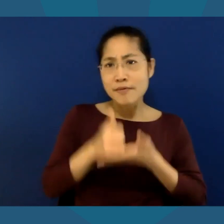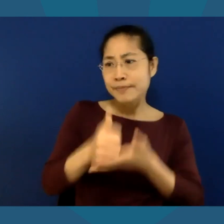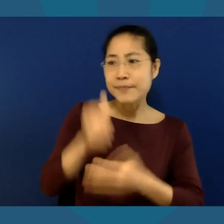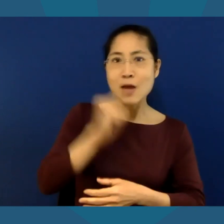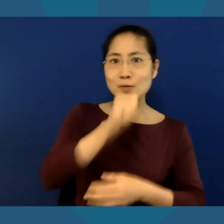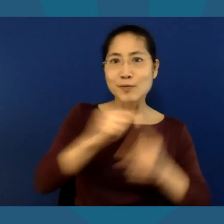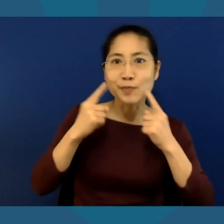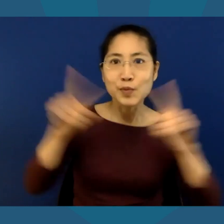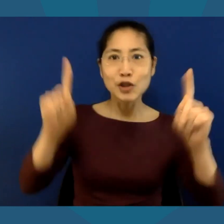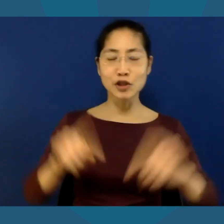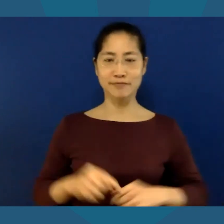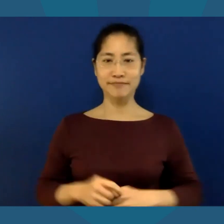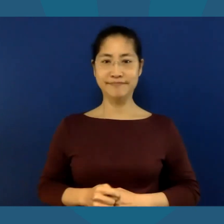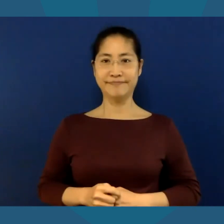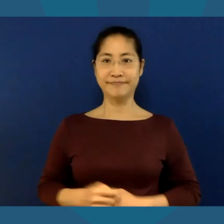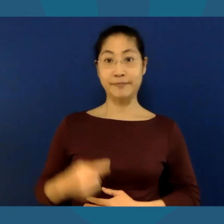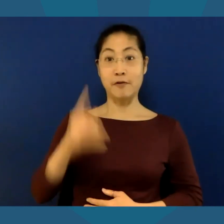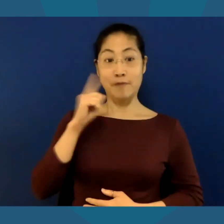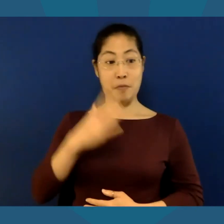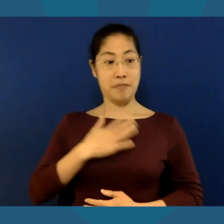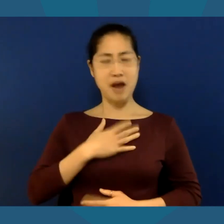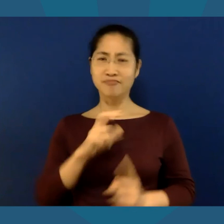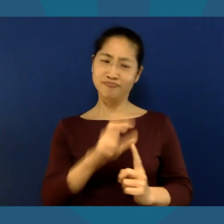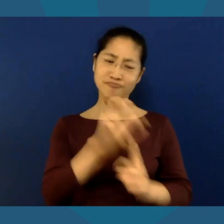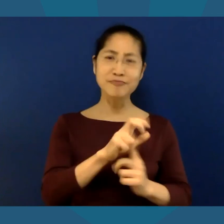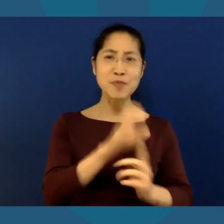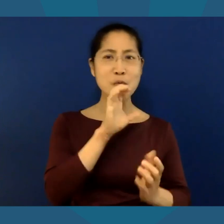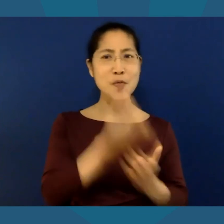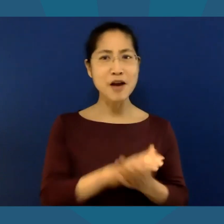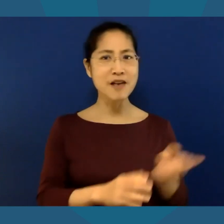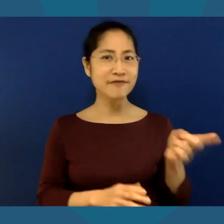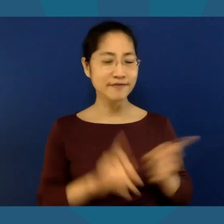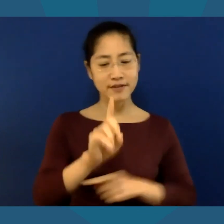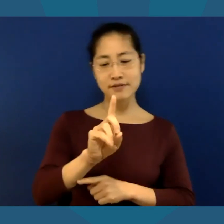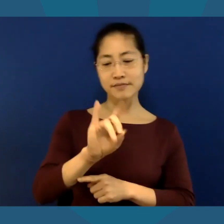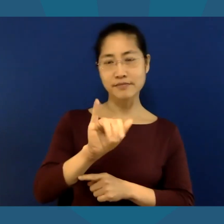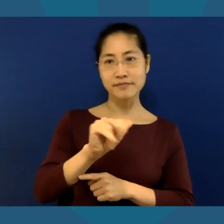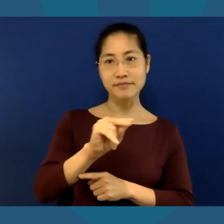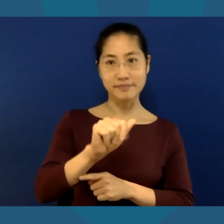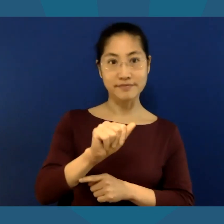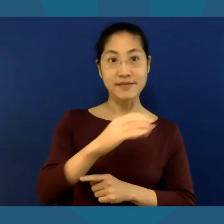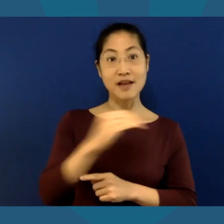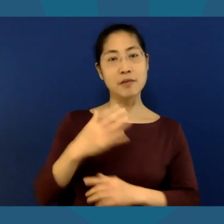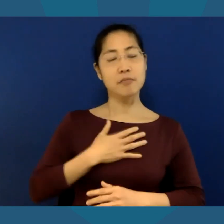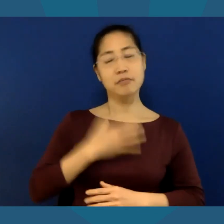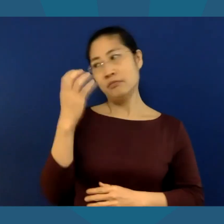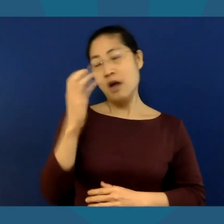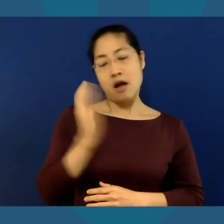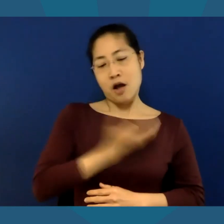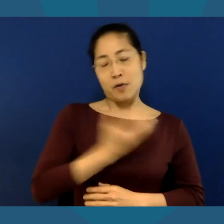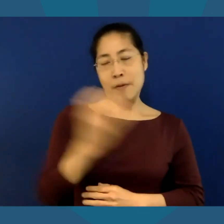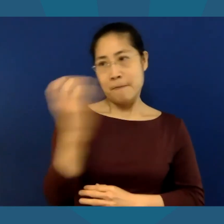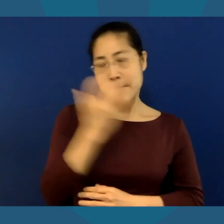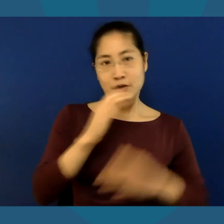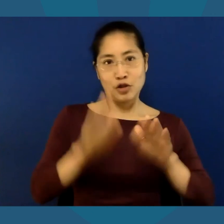jobs that make Arizona work. On behalf of my awesome wife, Diana, and